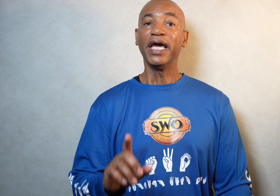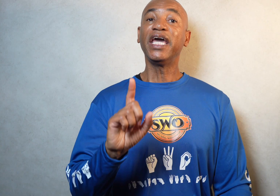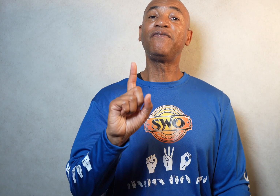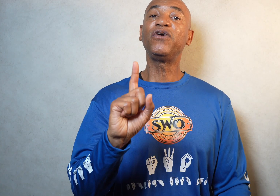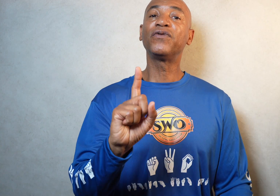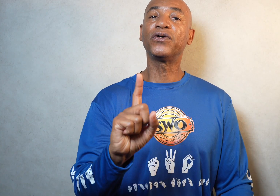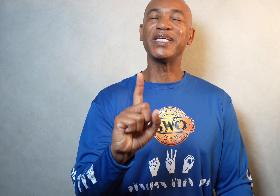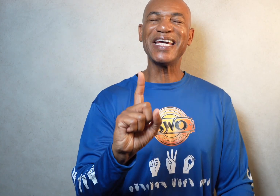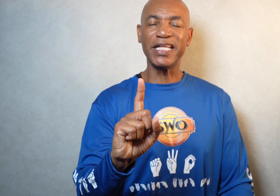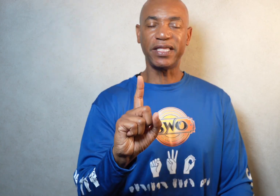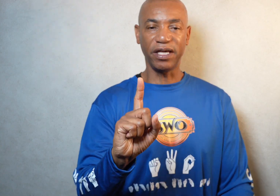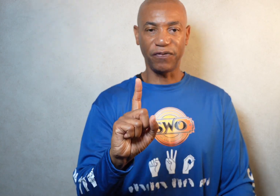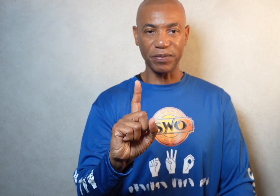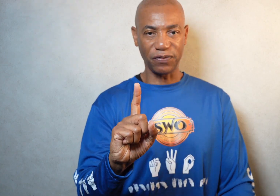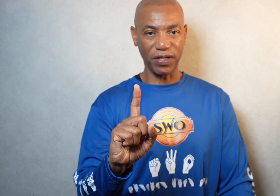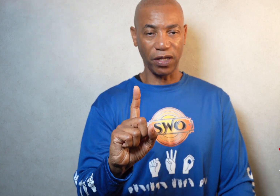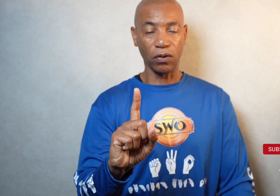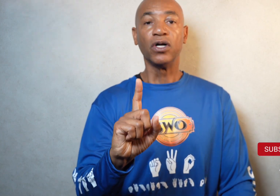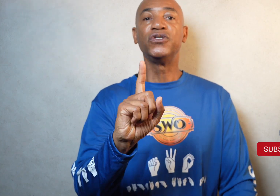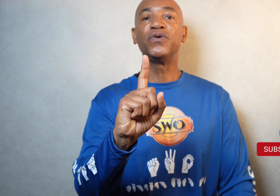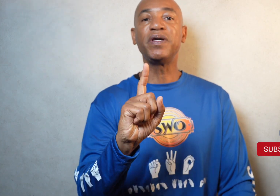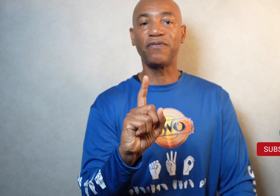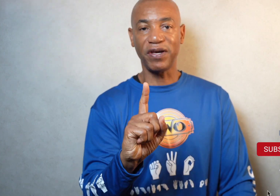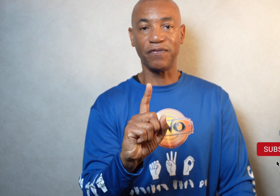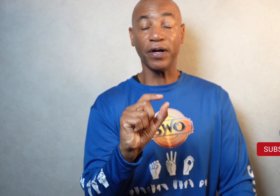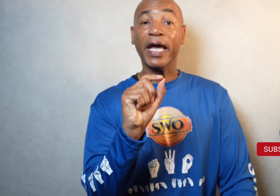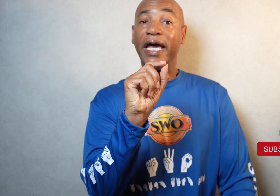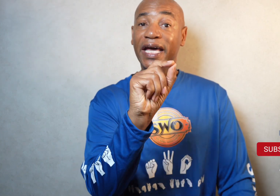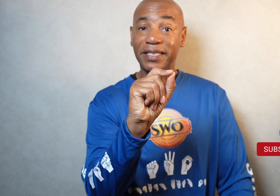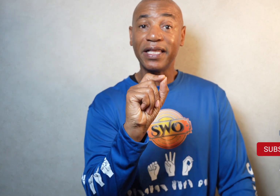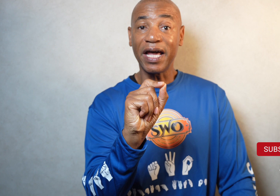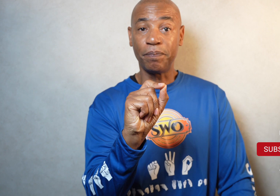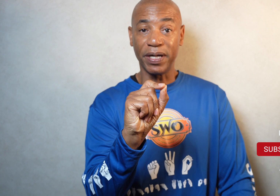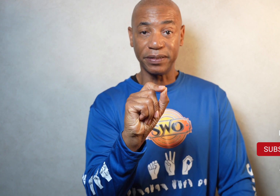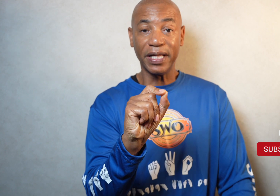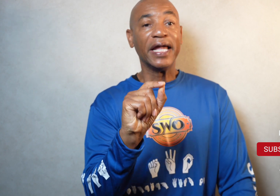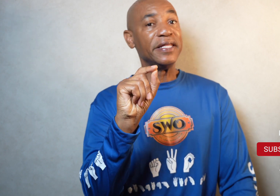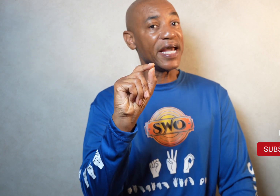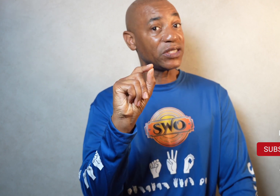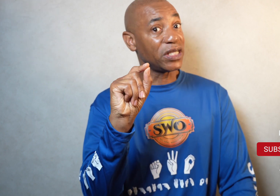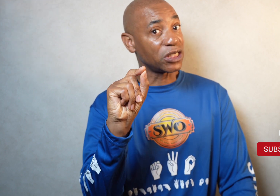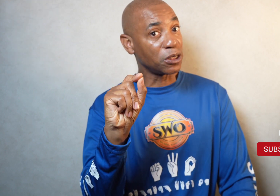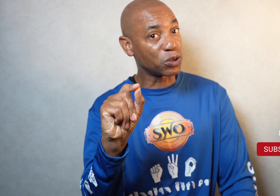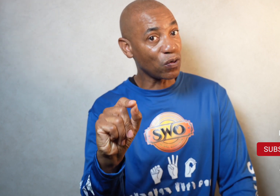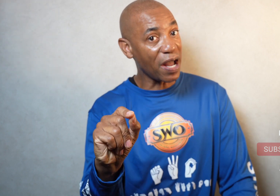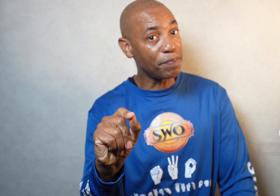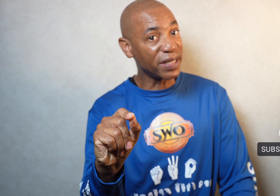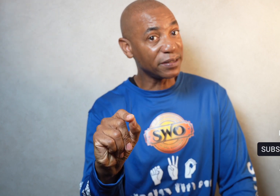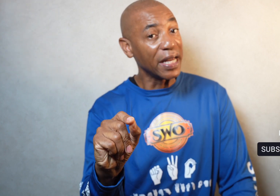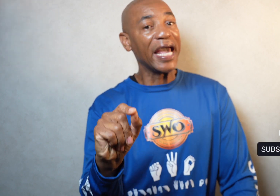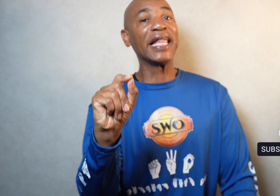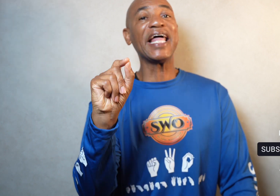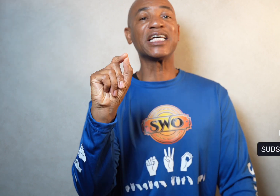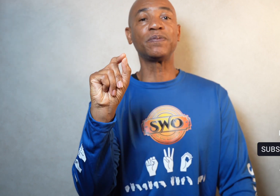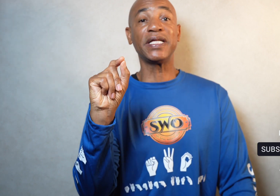If you've learned anything from this video, do me a favor, hit the like button. Next, hit the subscribe button. And last but not